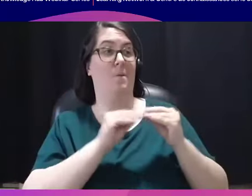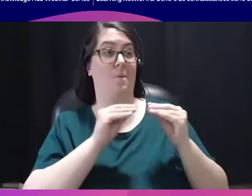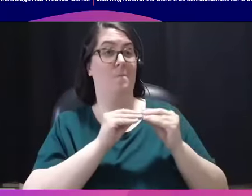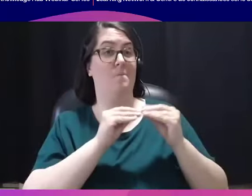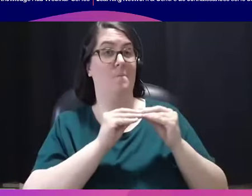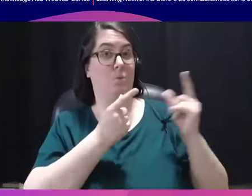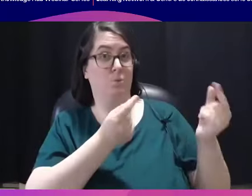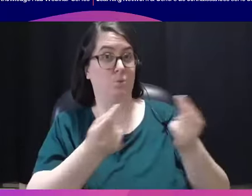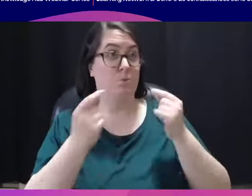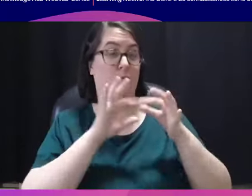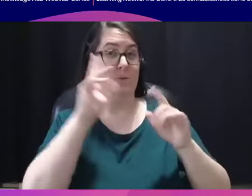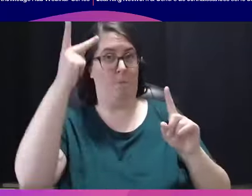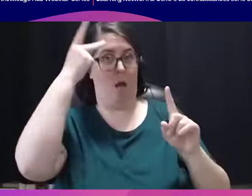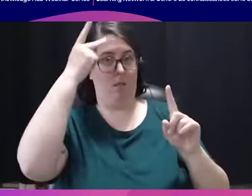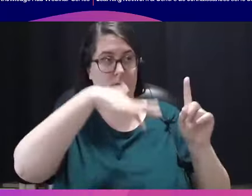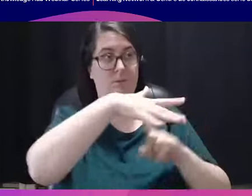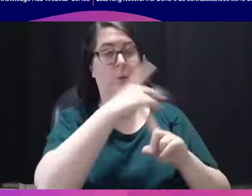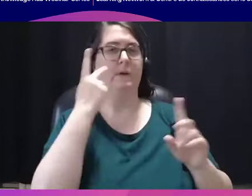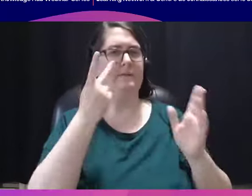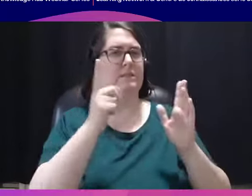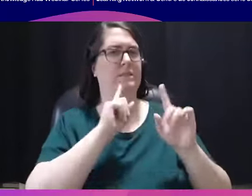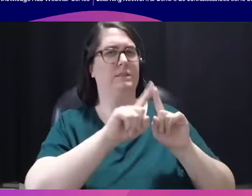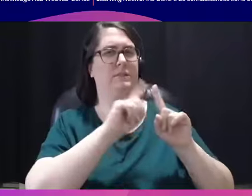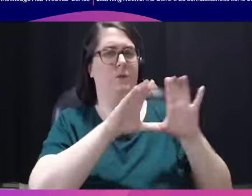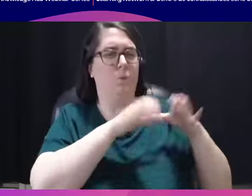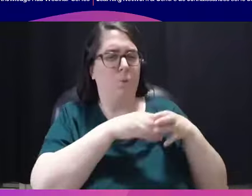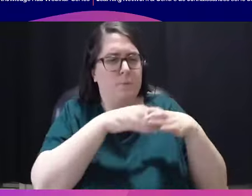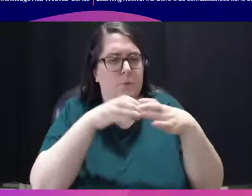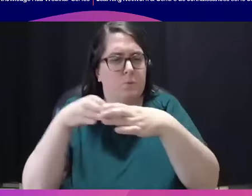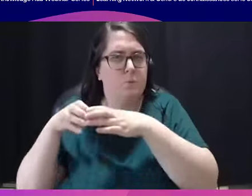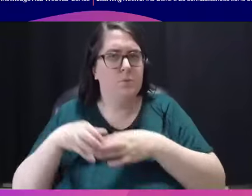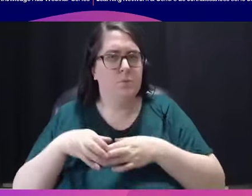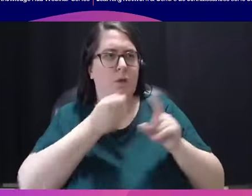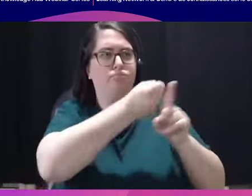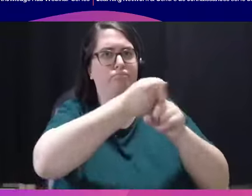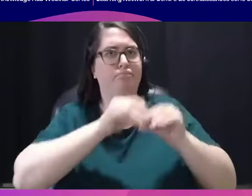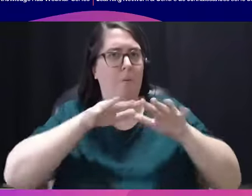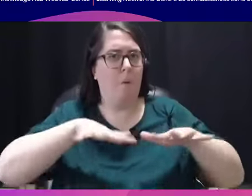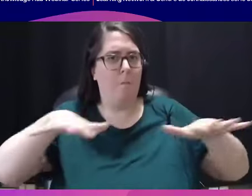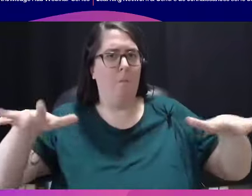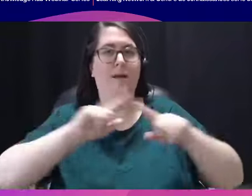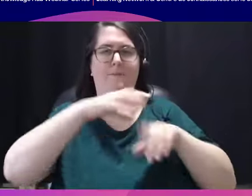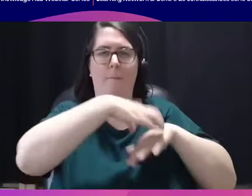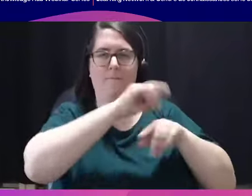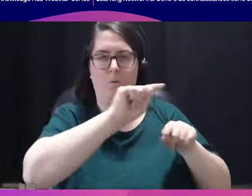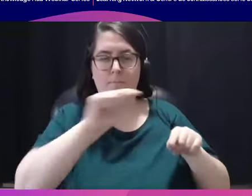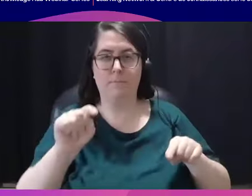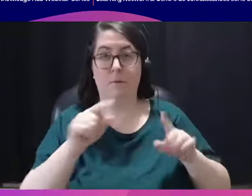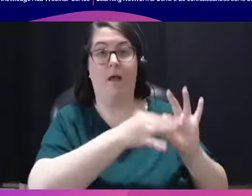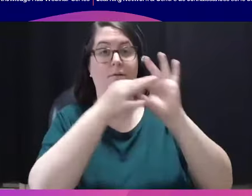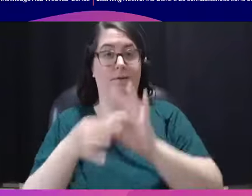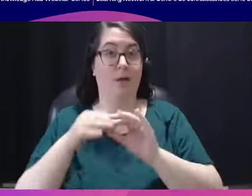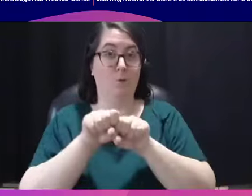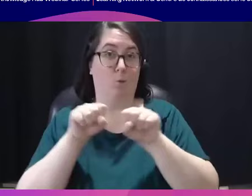political sphere, and we have seen the rise of different fringe groups take forefront in different social media platforms. And this leads me to my point on